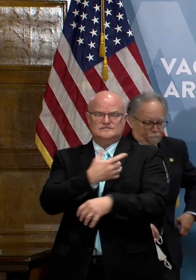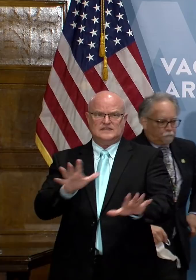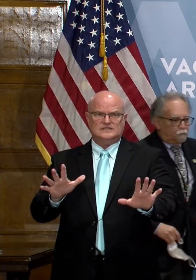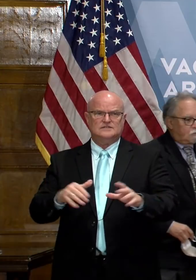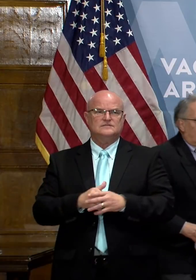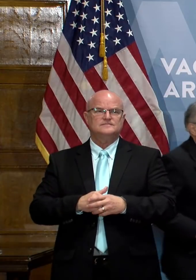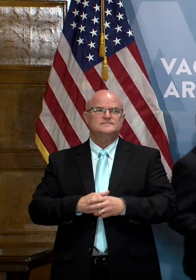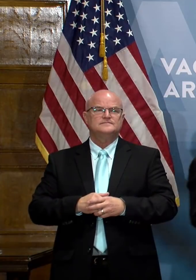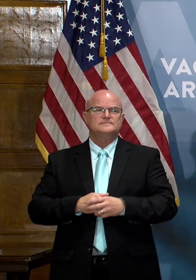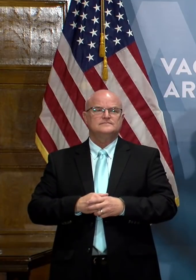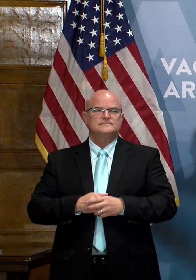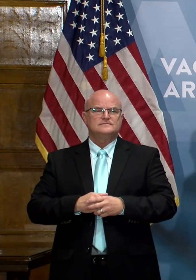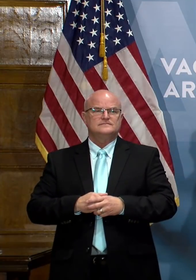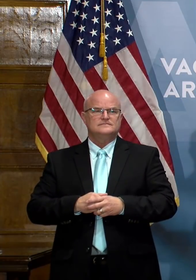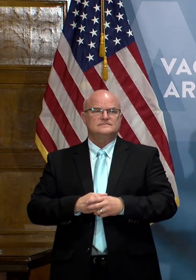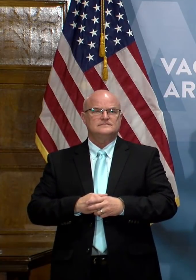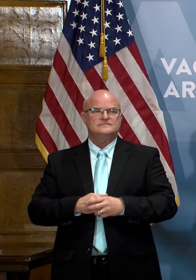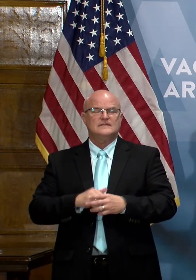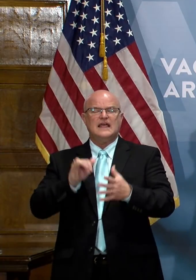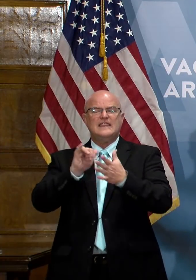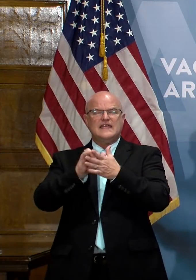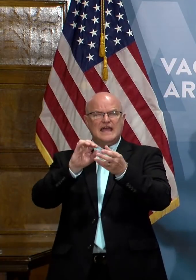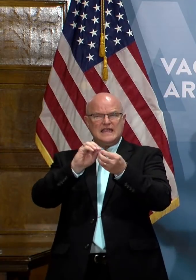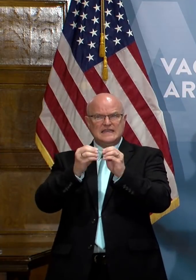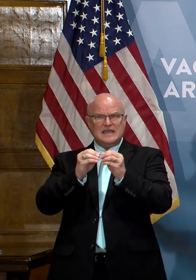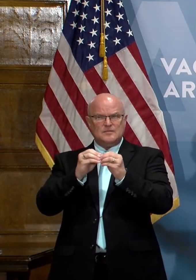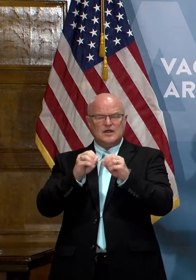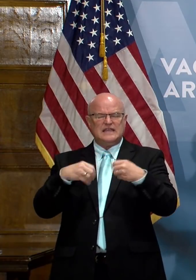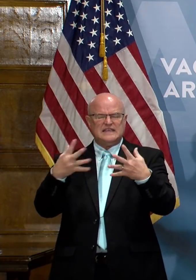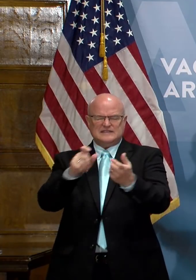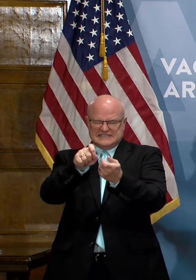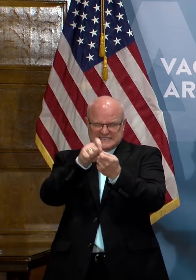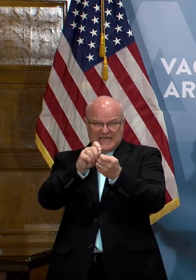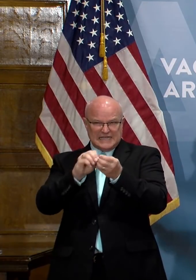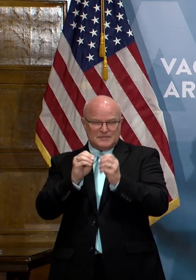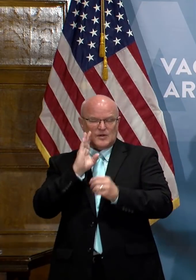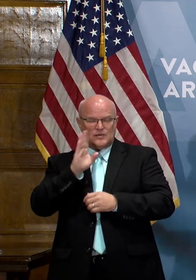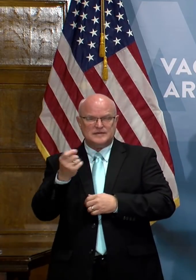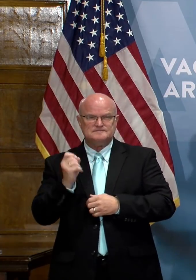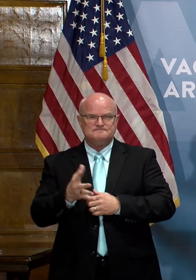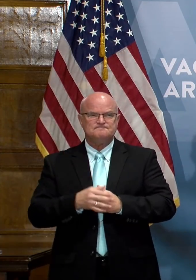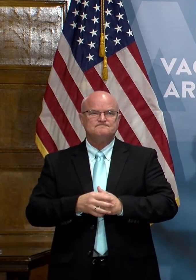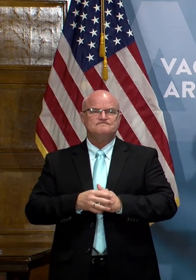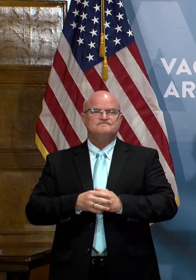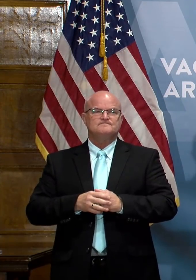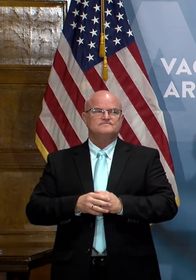immunized? Yes, sir. Yes, that number is, let me give you the exact number.